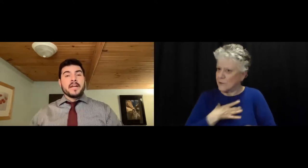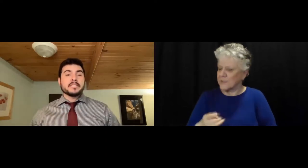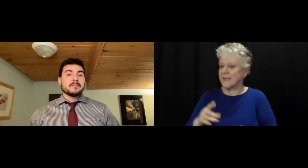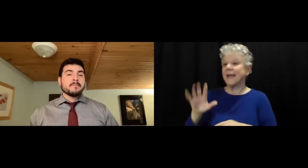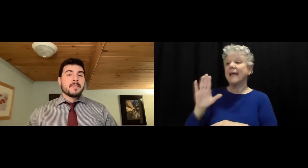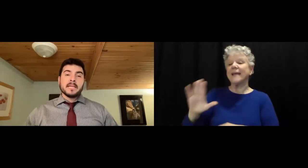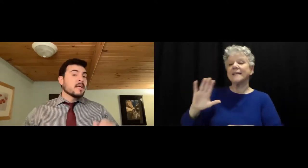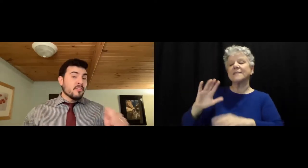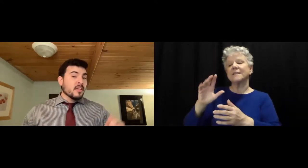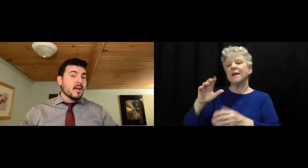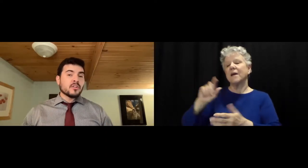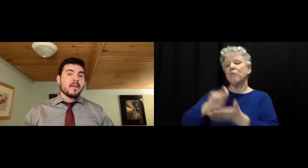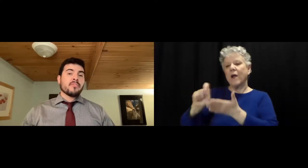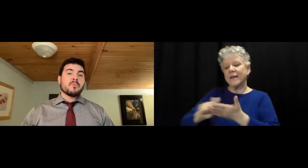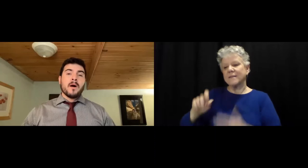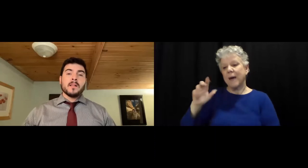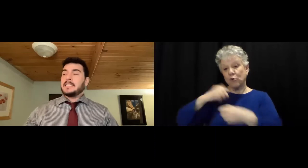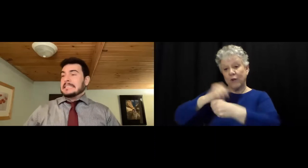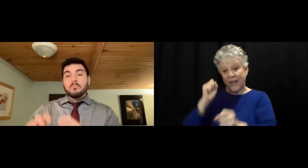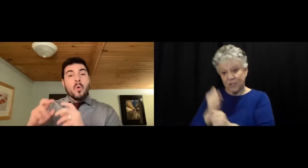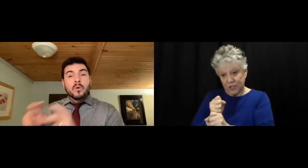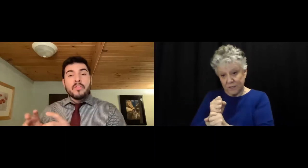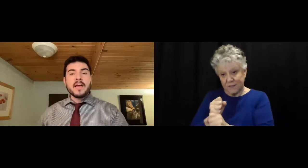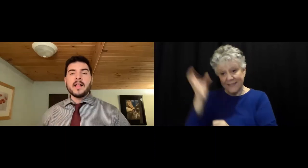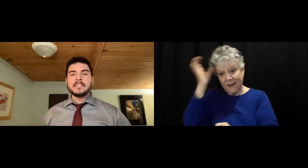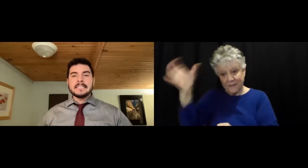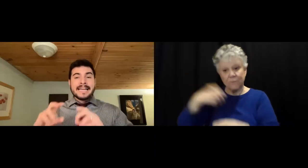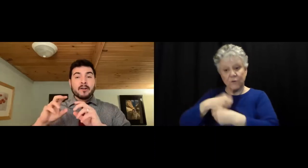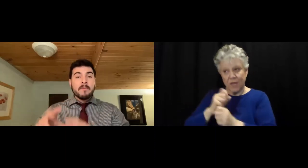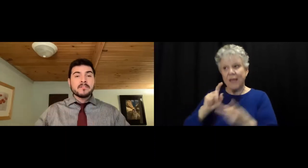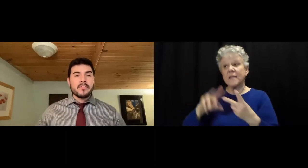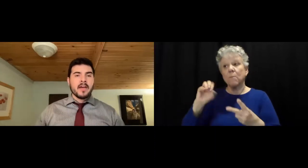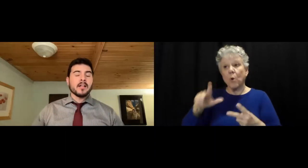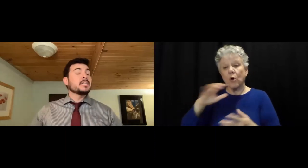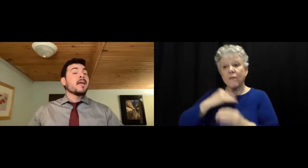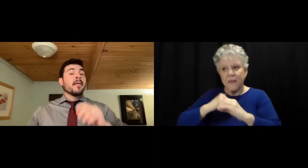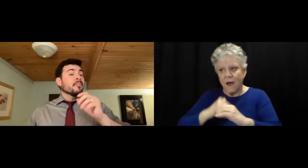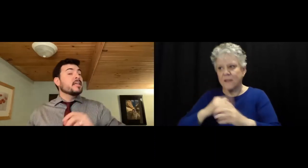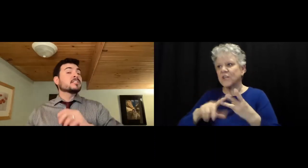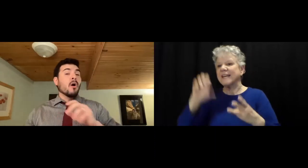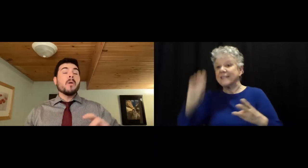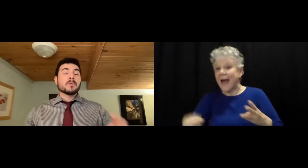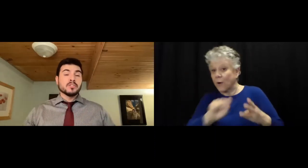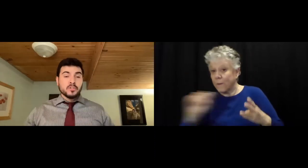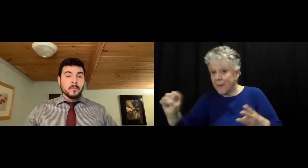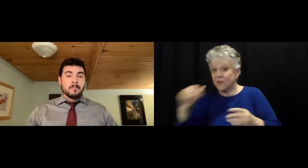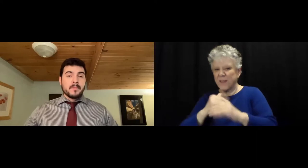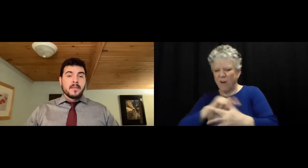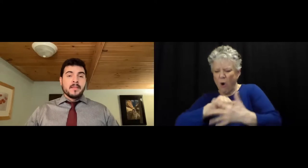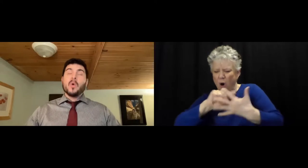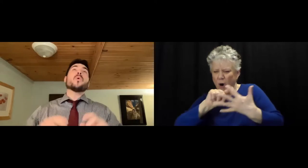of creation, his theological anthropology, his moral theology, his sacramental theology, these all